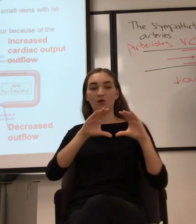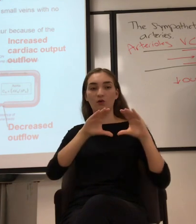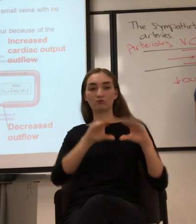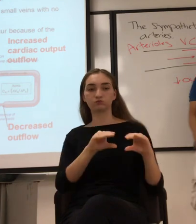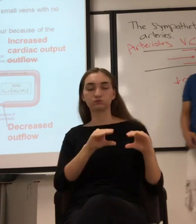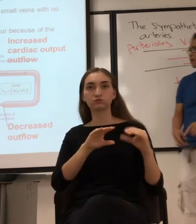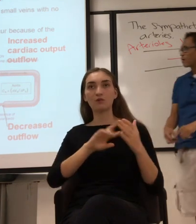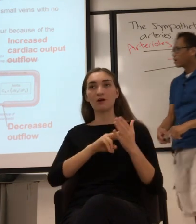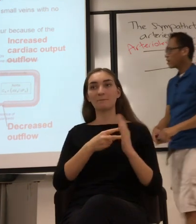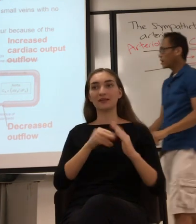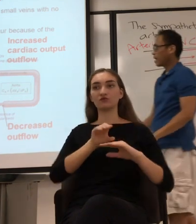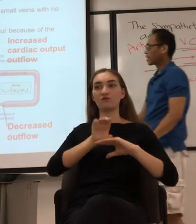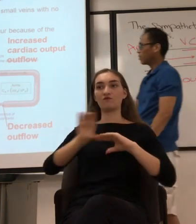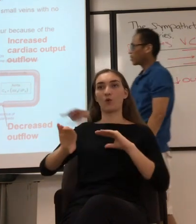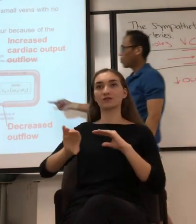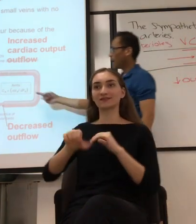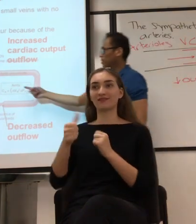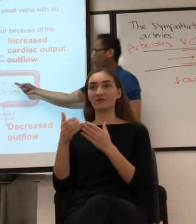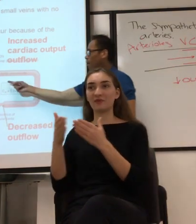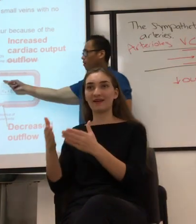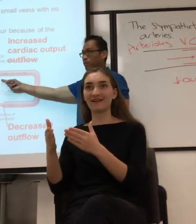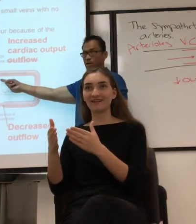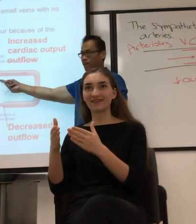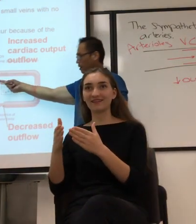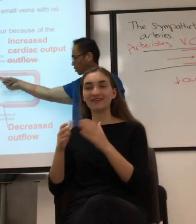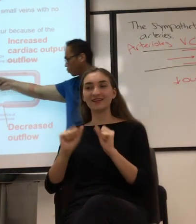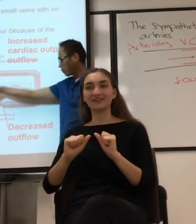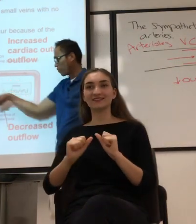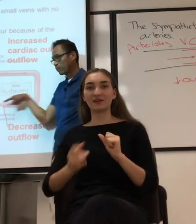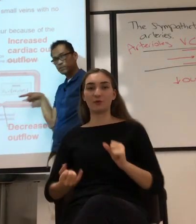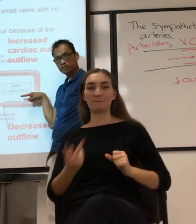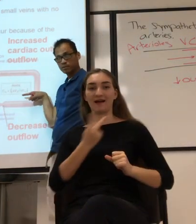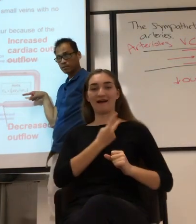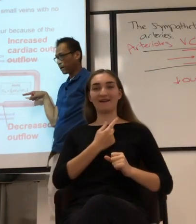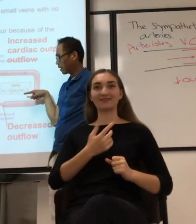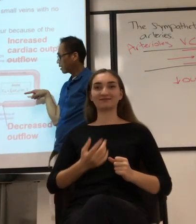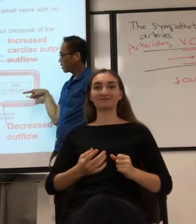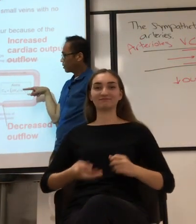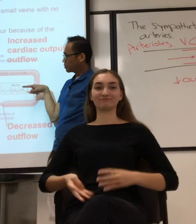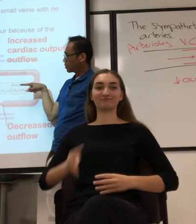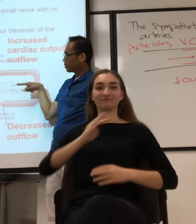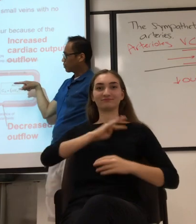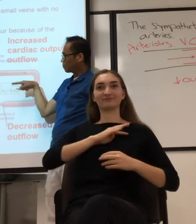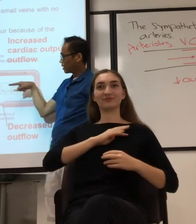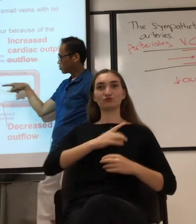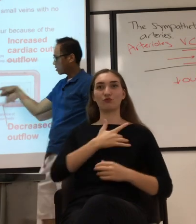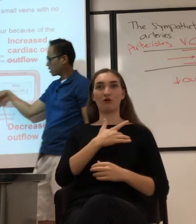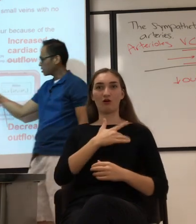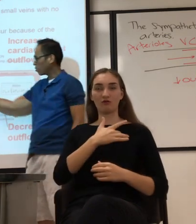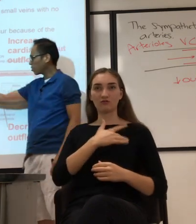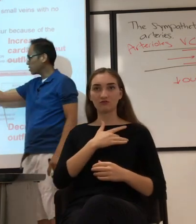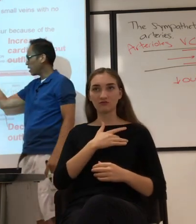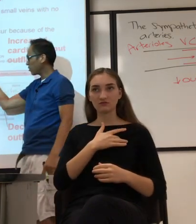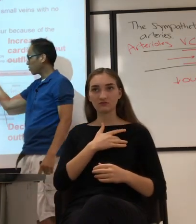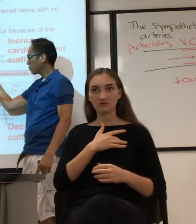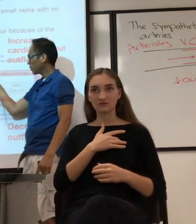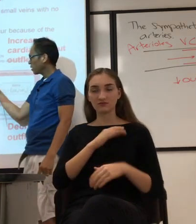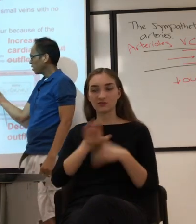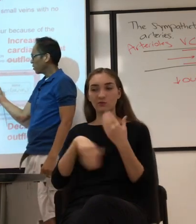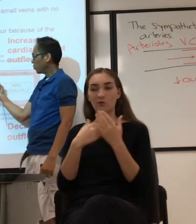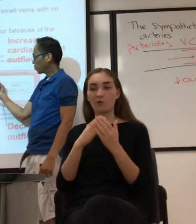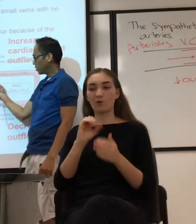one way. Where? I can only go back to the heart. I'm not going to go reverse. Okay. So by shrinking this whole